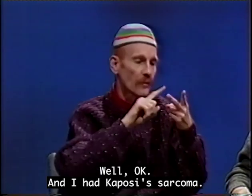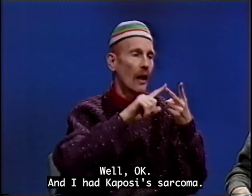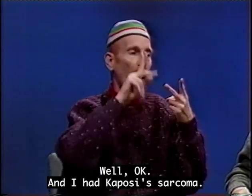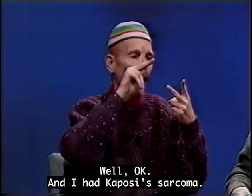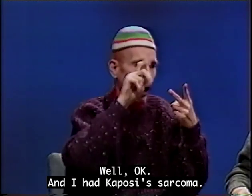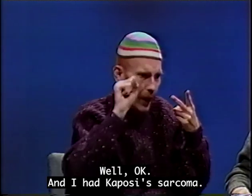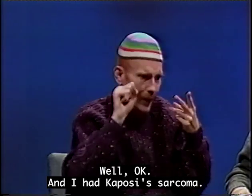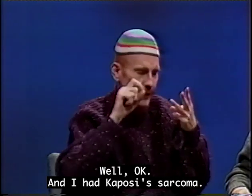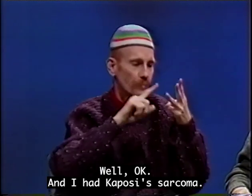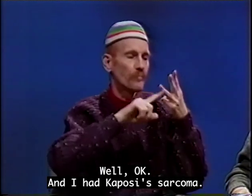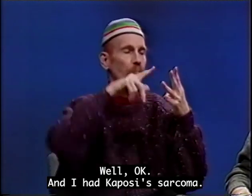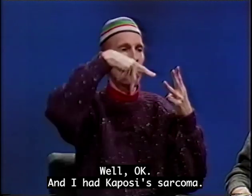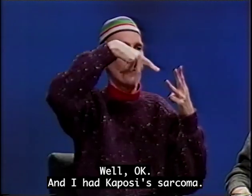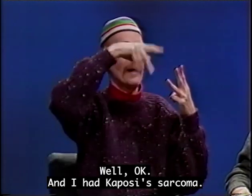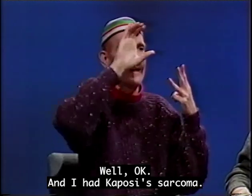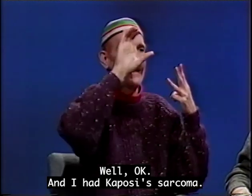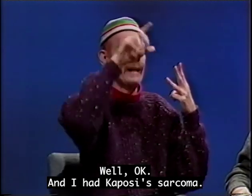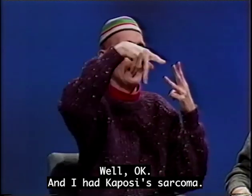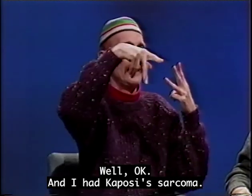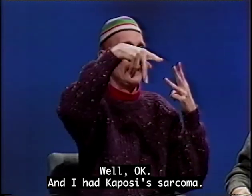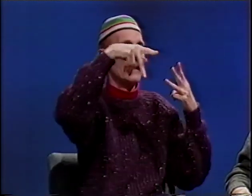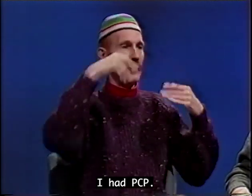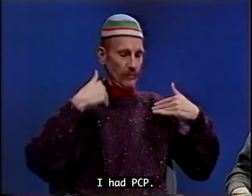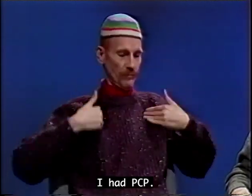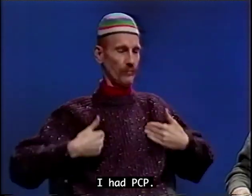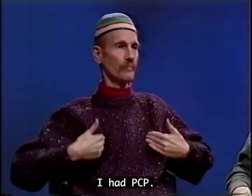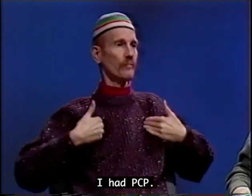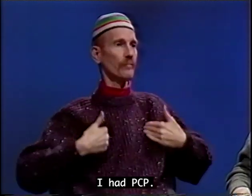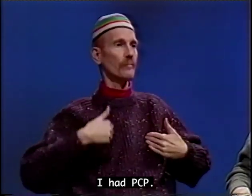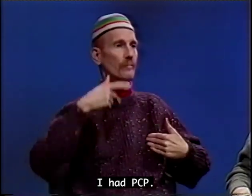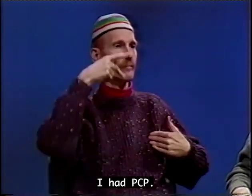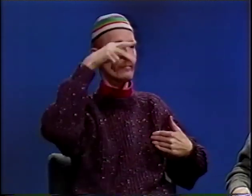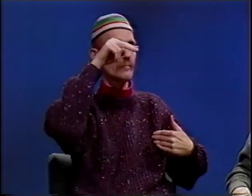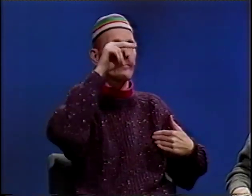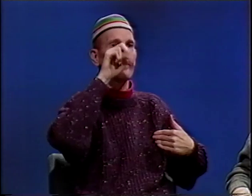okay. And I had Kaposi sarcoma. And I had PCP.